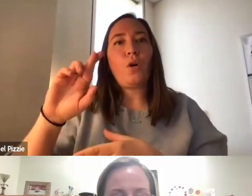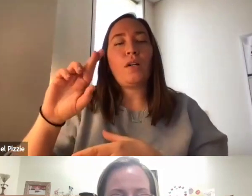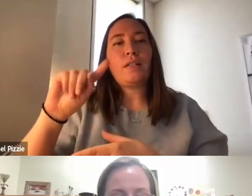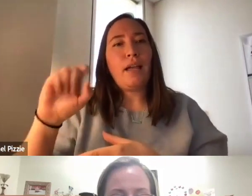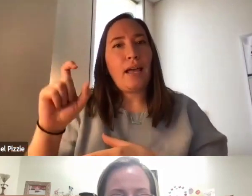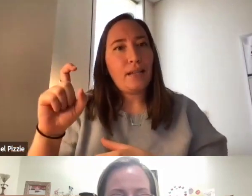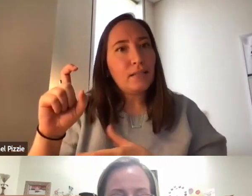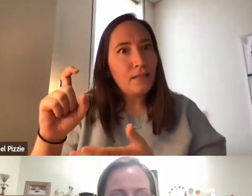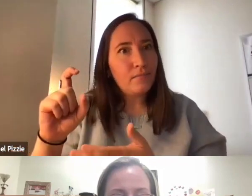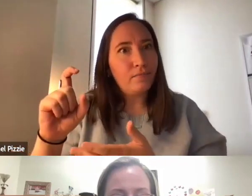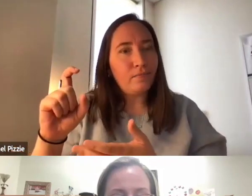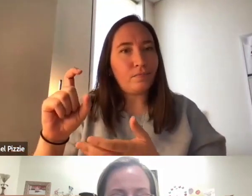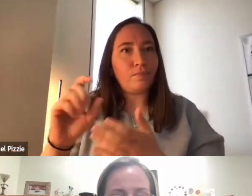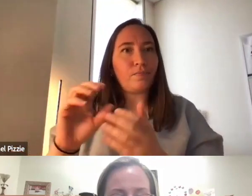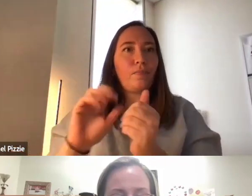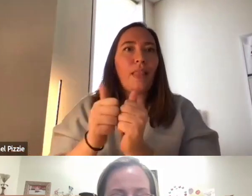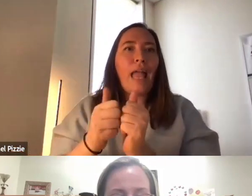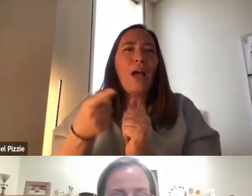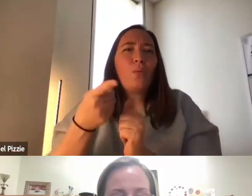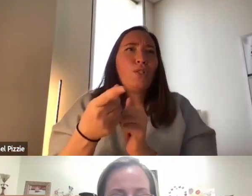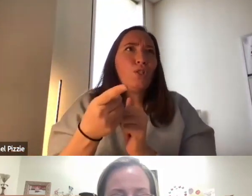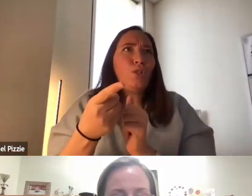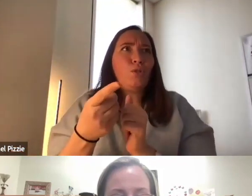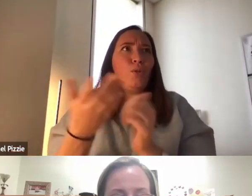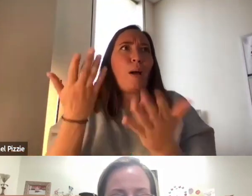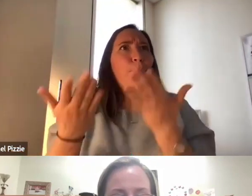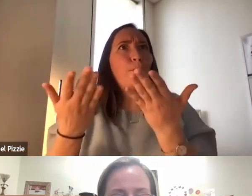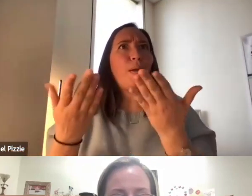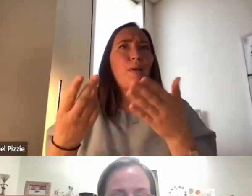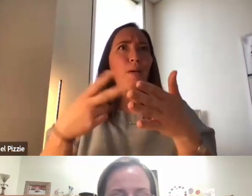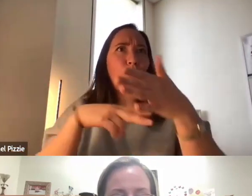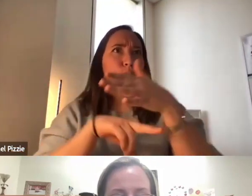showing specialization in the cortical regions.